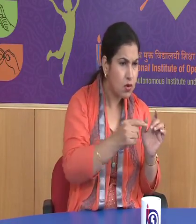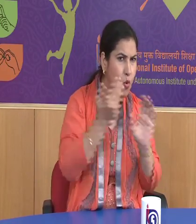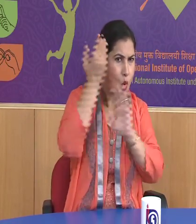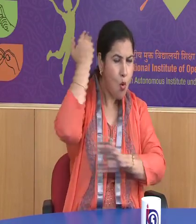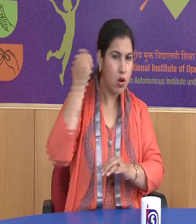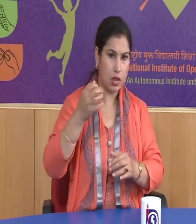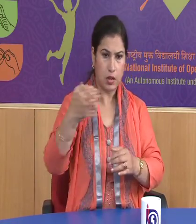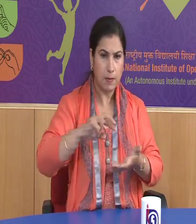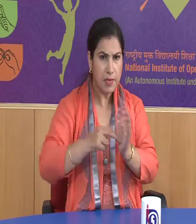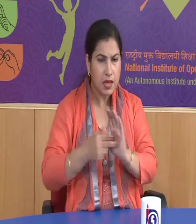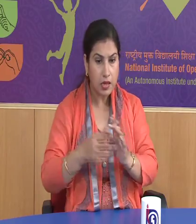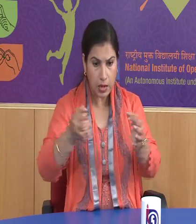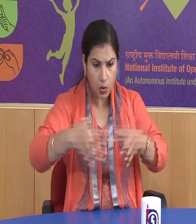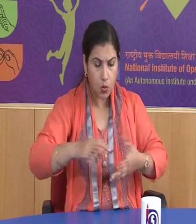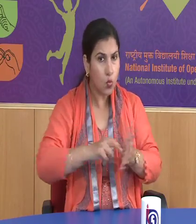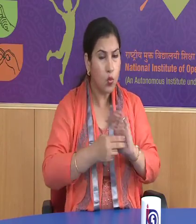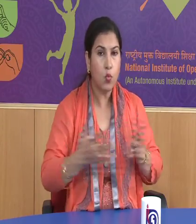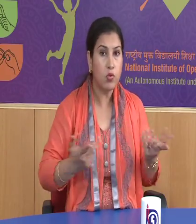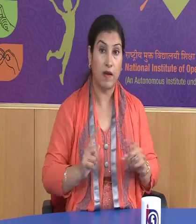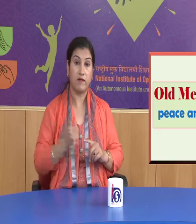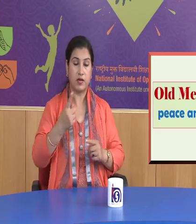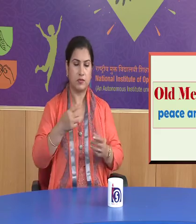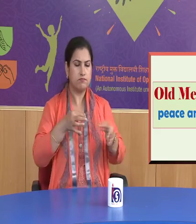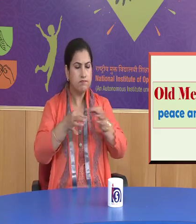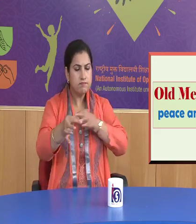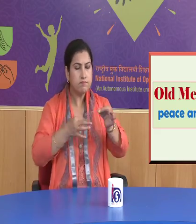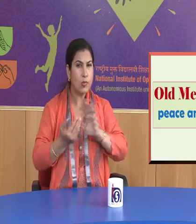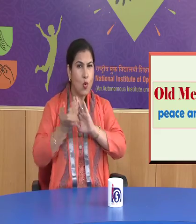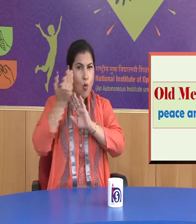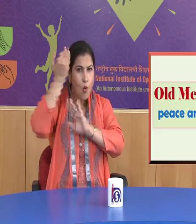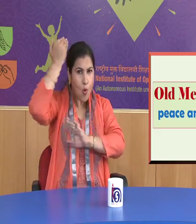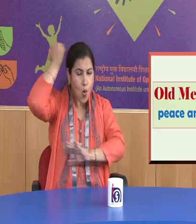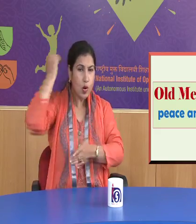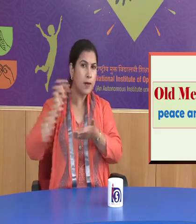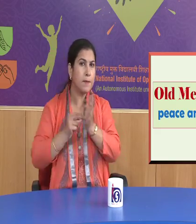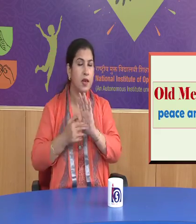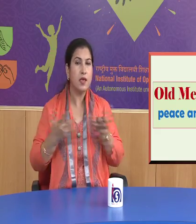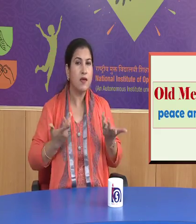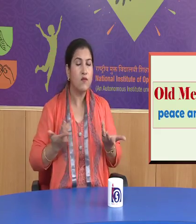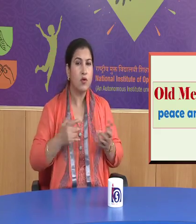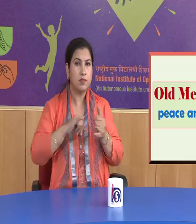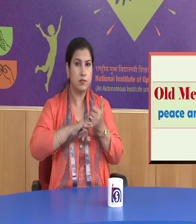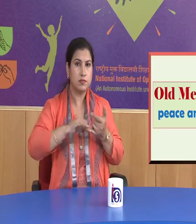First, let's understand the old meaning of peace and security.